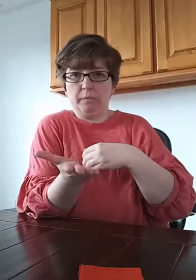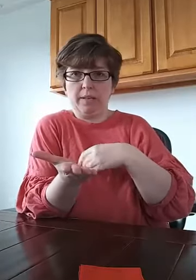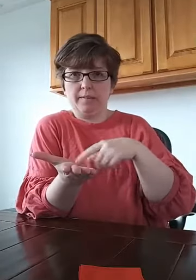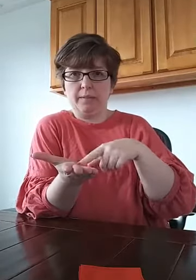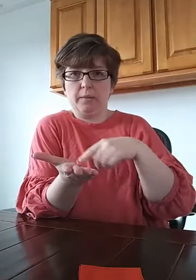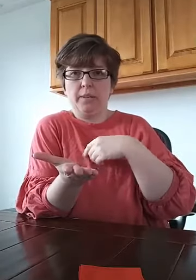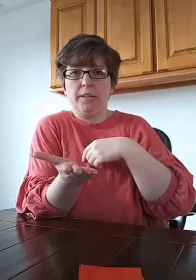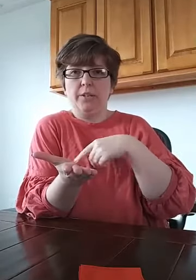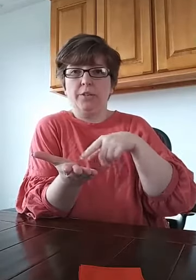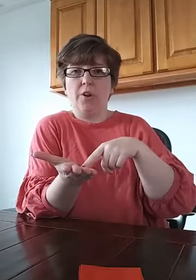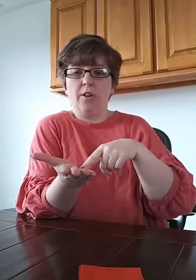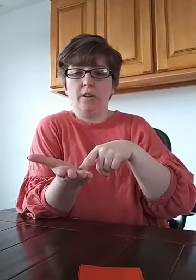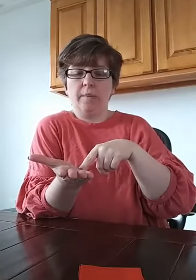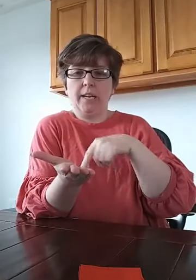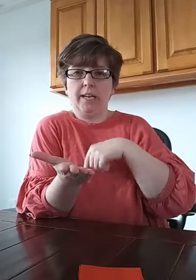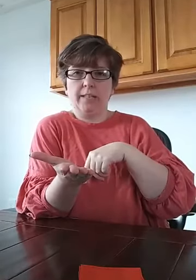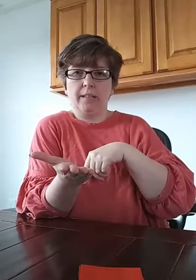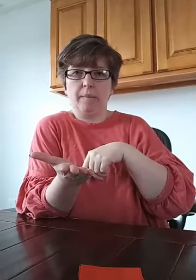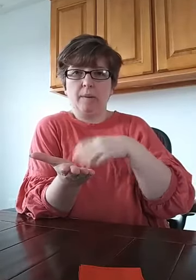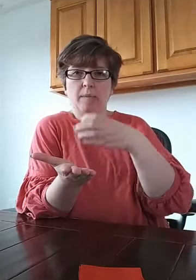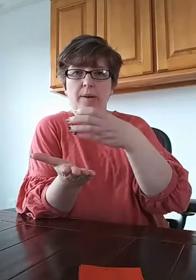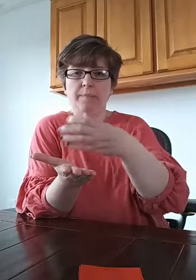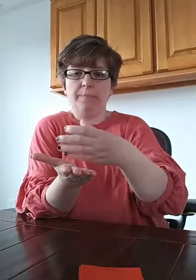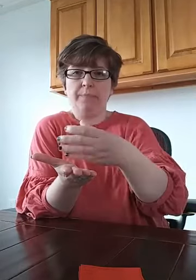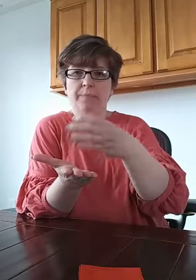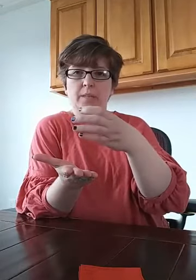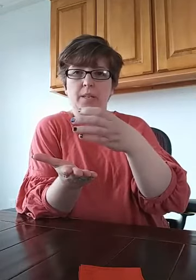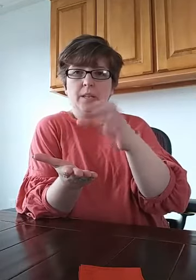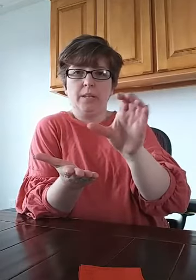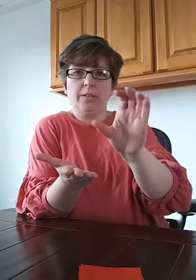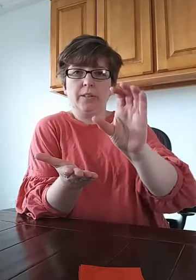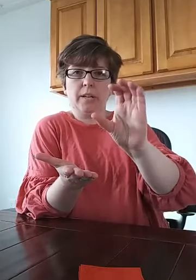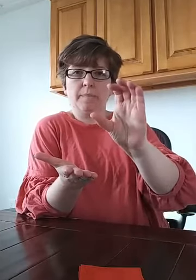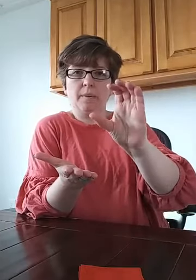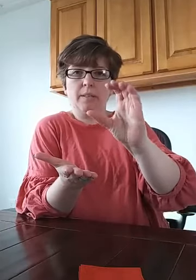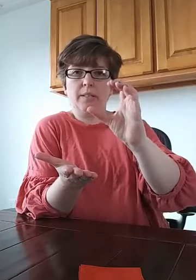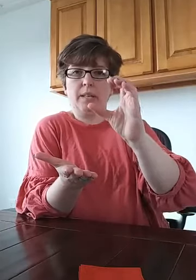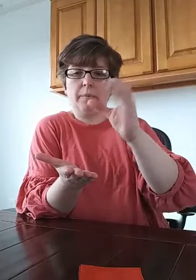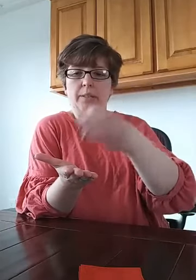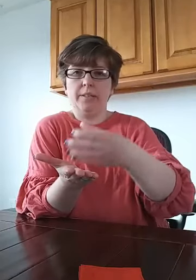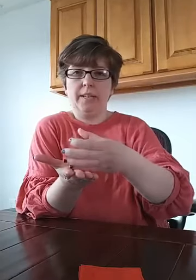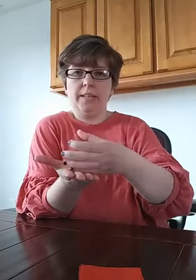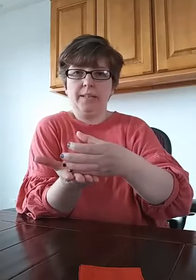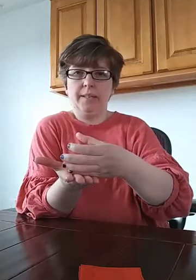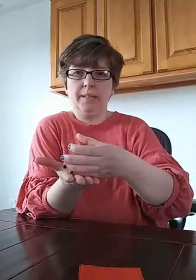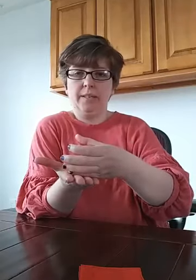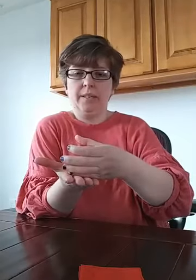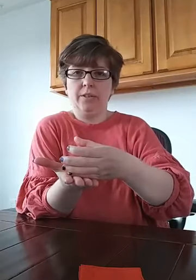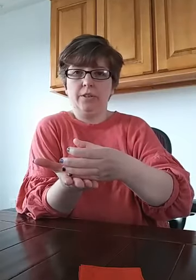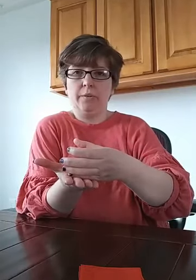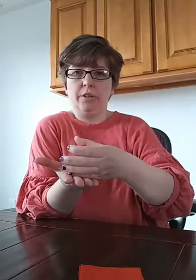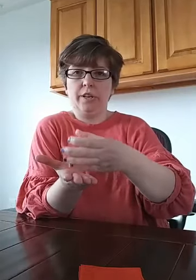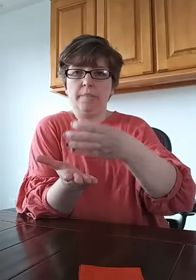right so your non dominant hand is going to be palm up your cup it's like with a C showing the shape